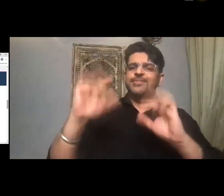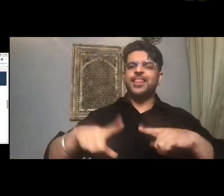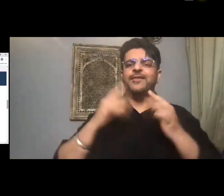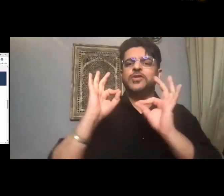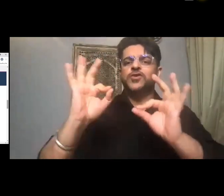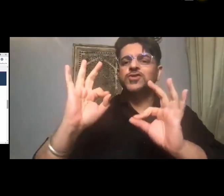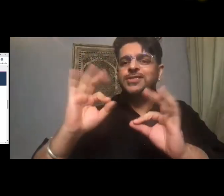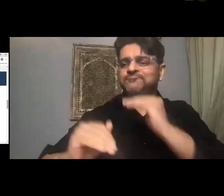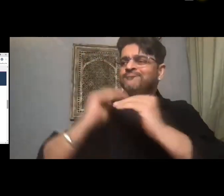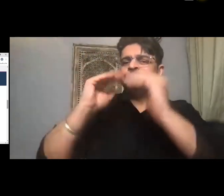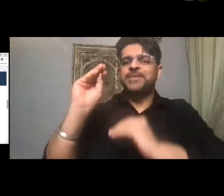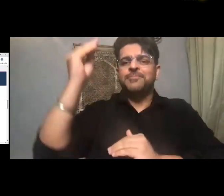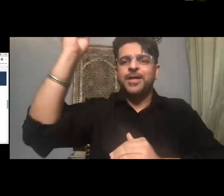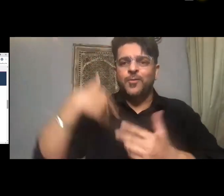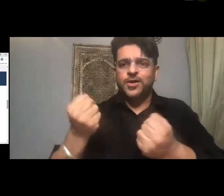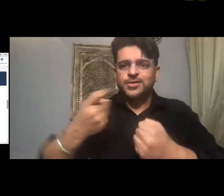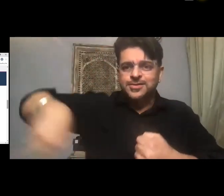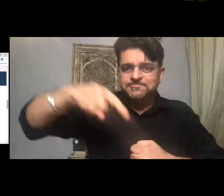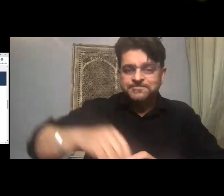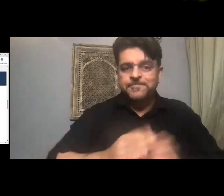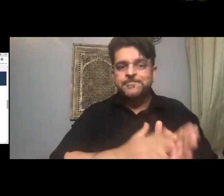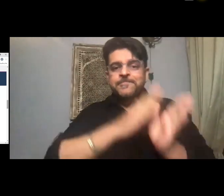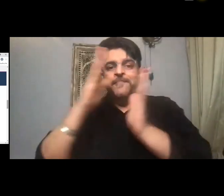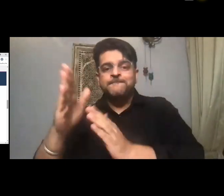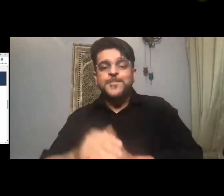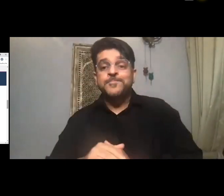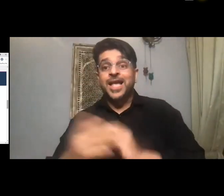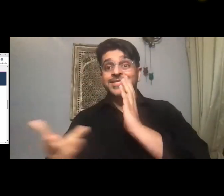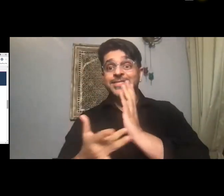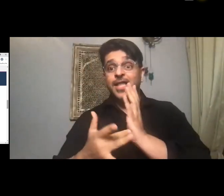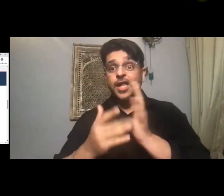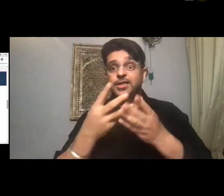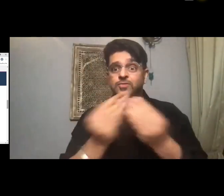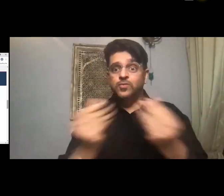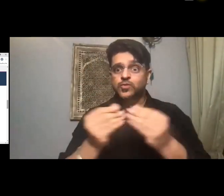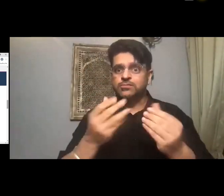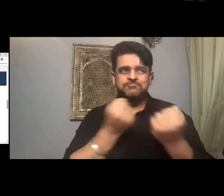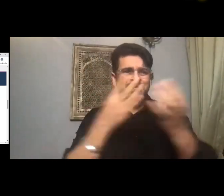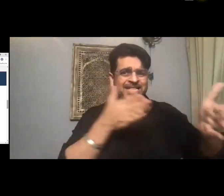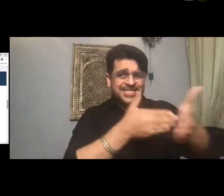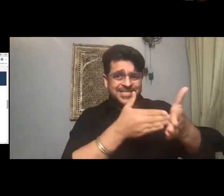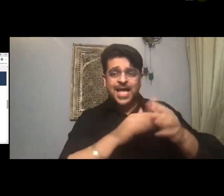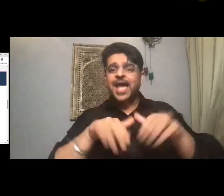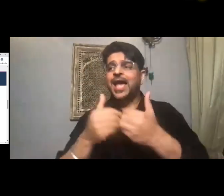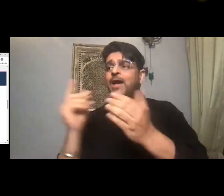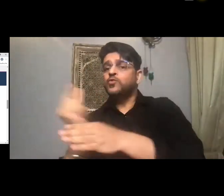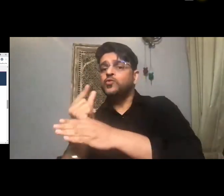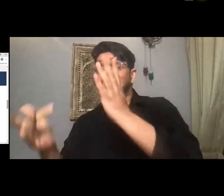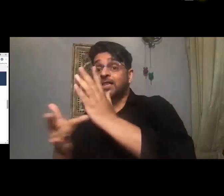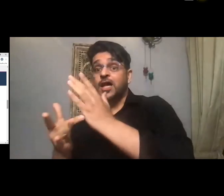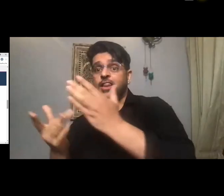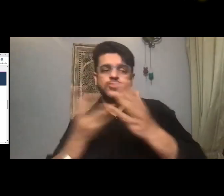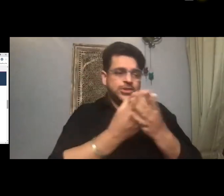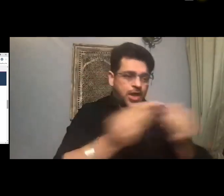sustenance and a sustainable life. That is what we want for the community. Technology solutions, there are so